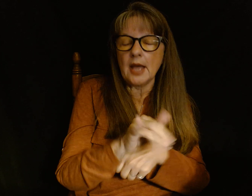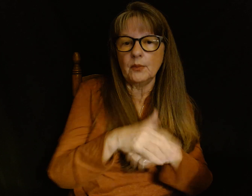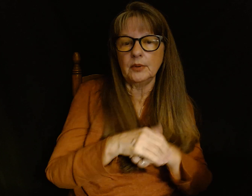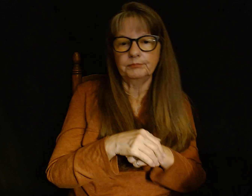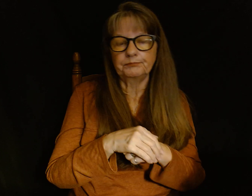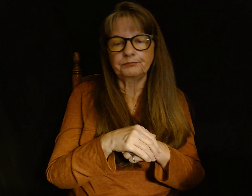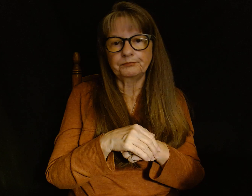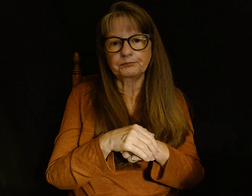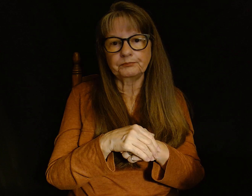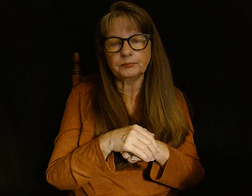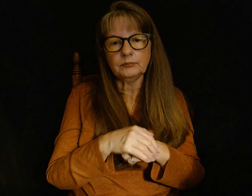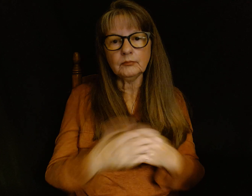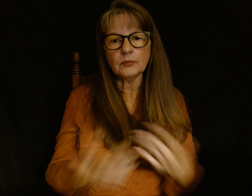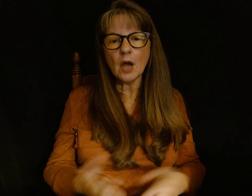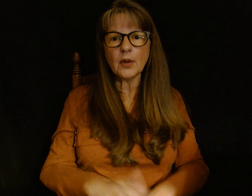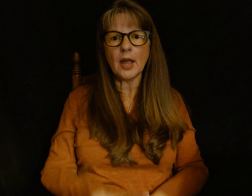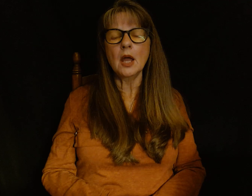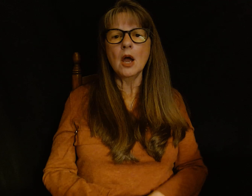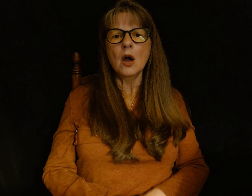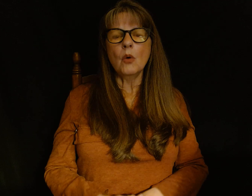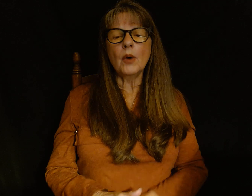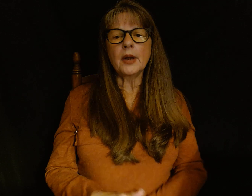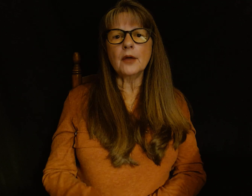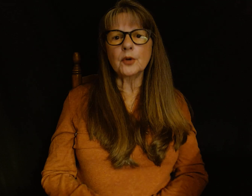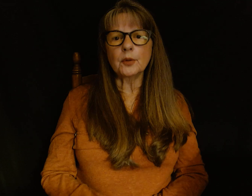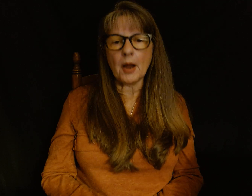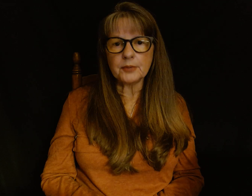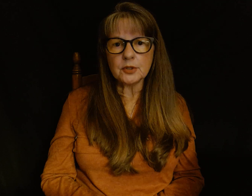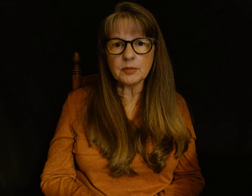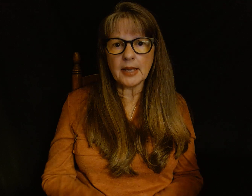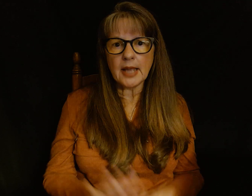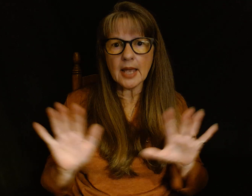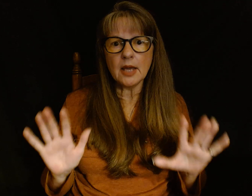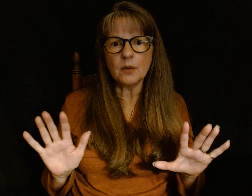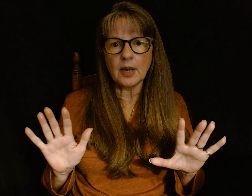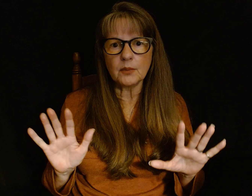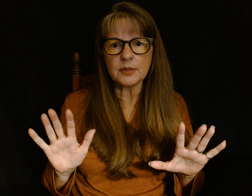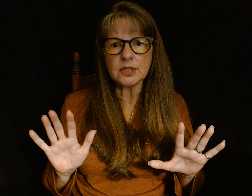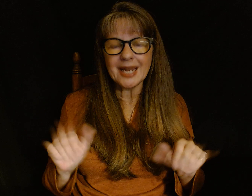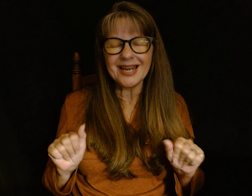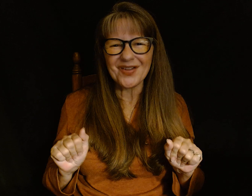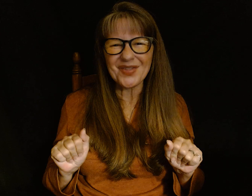one. Okay, what other popped into my head while I was saying all that?